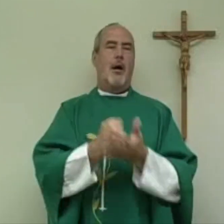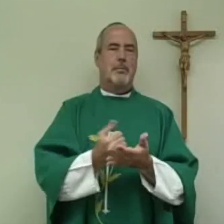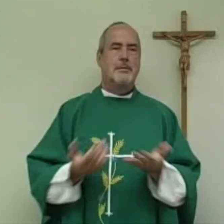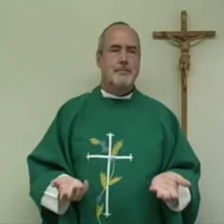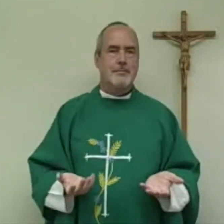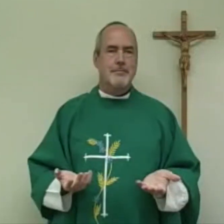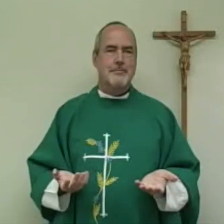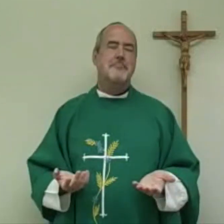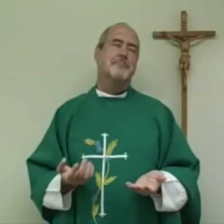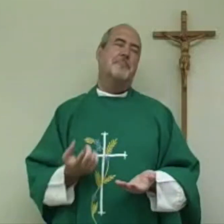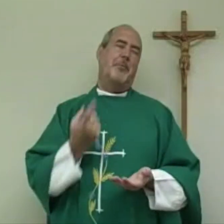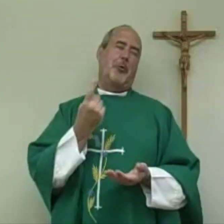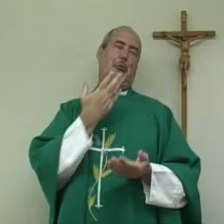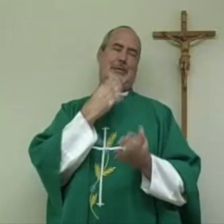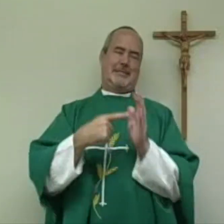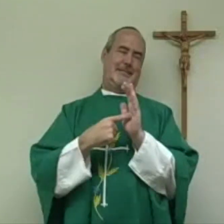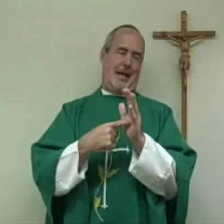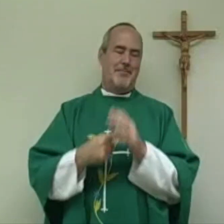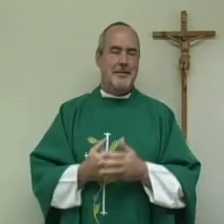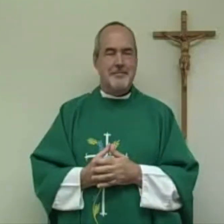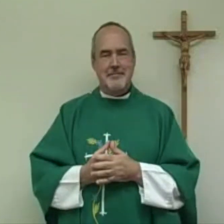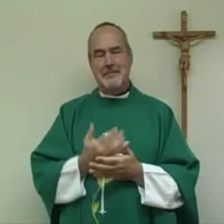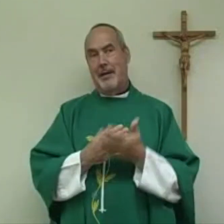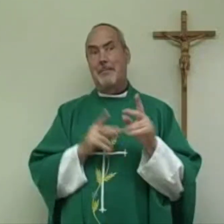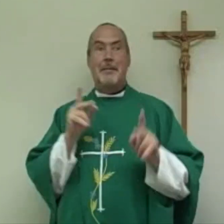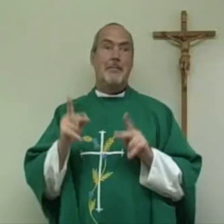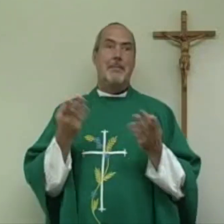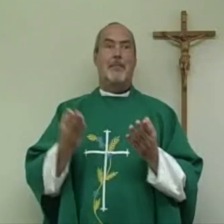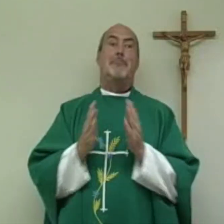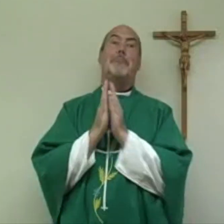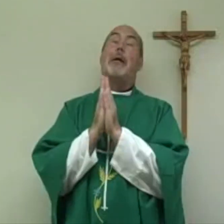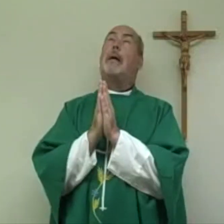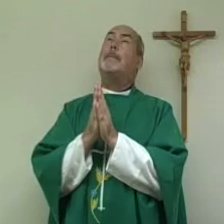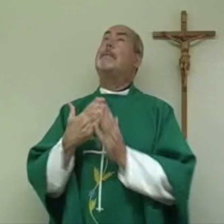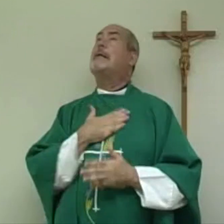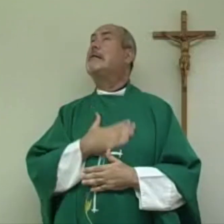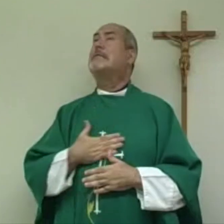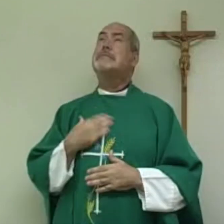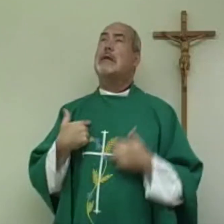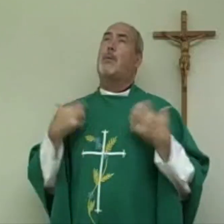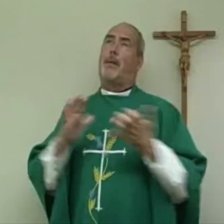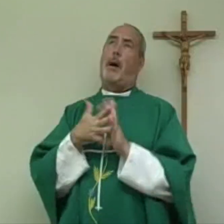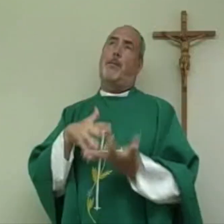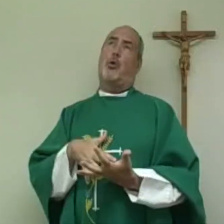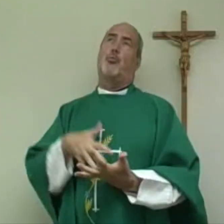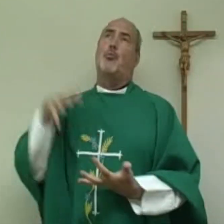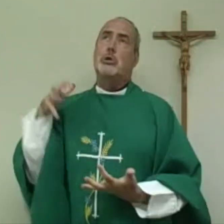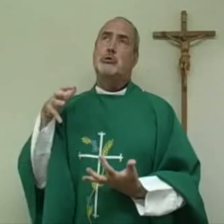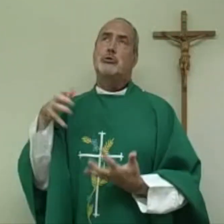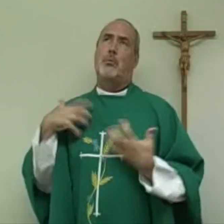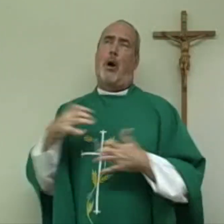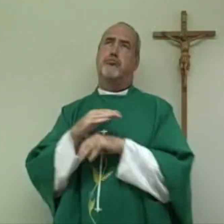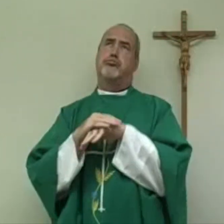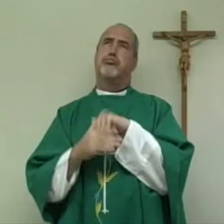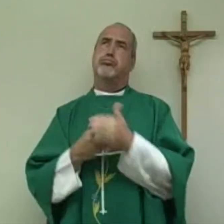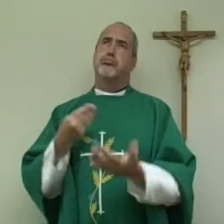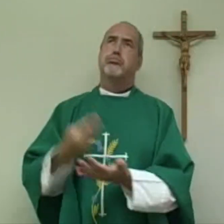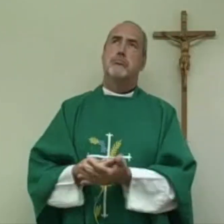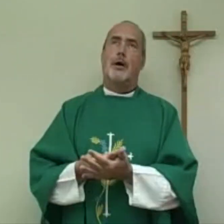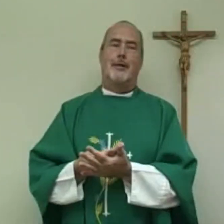it's not a good idea at the time and that it won't help us. Let me give you an example. If we have people that pray, oh, Lord, I want to be rich,